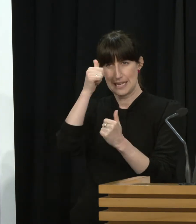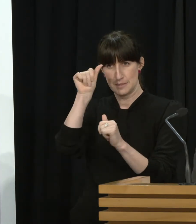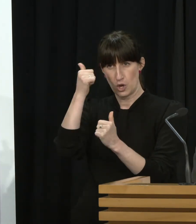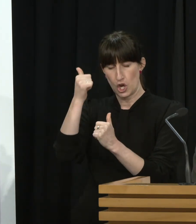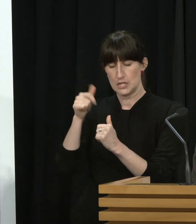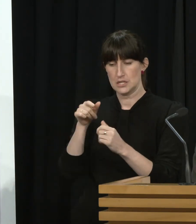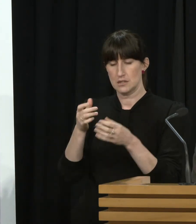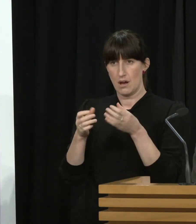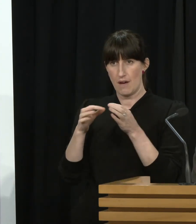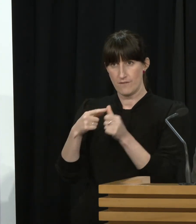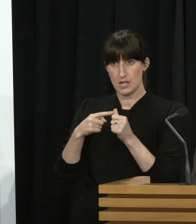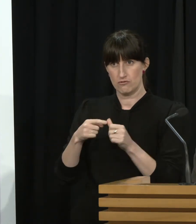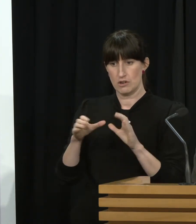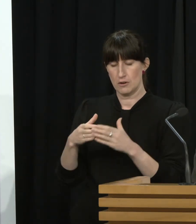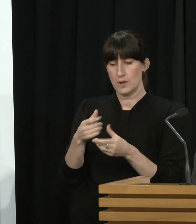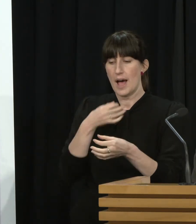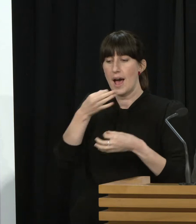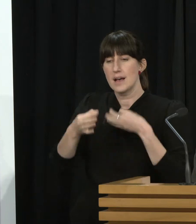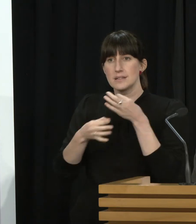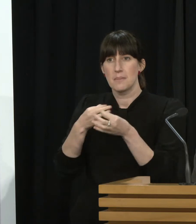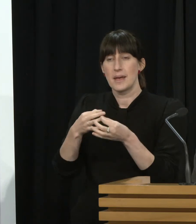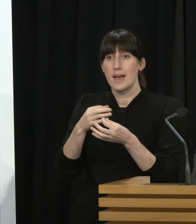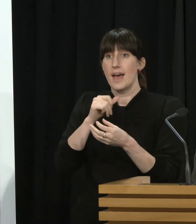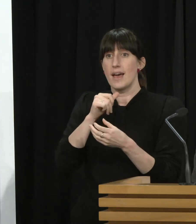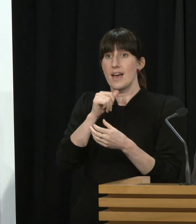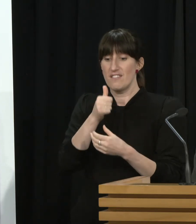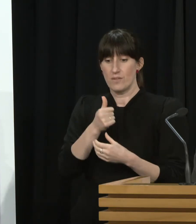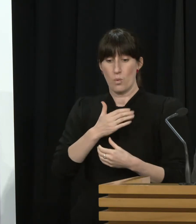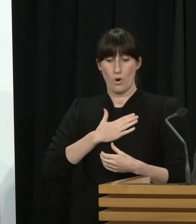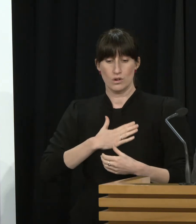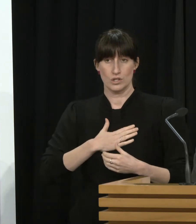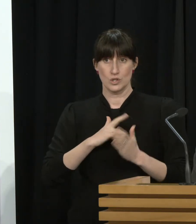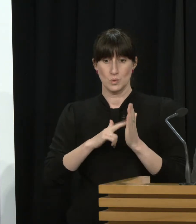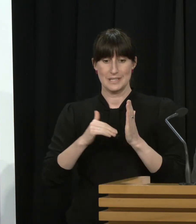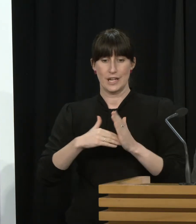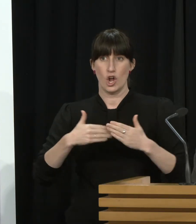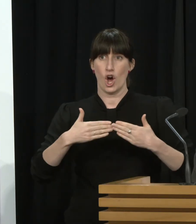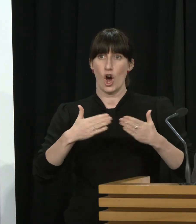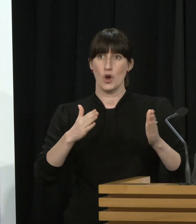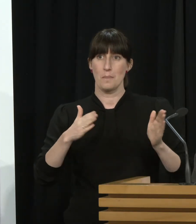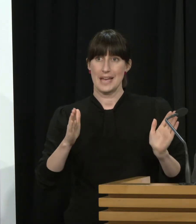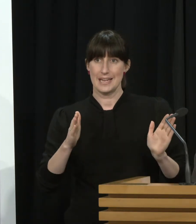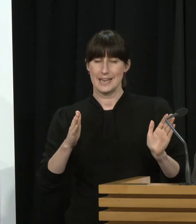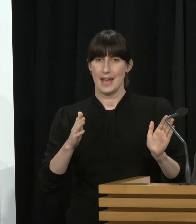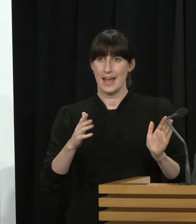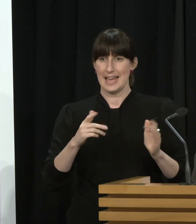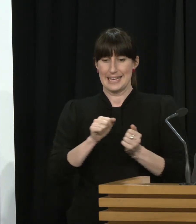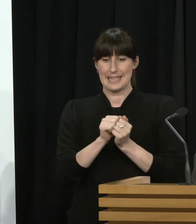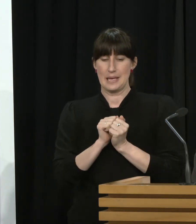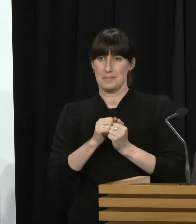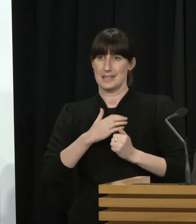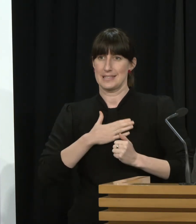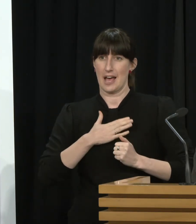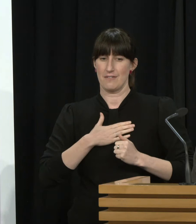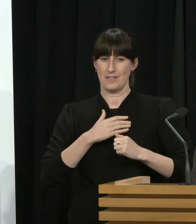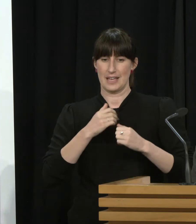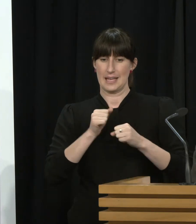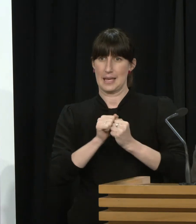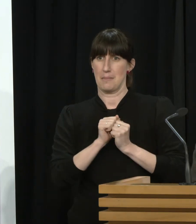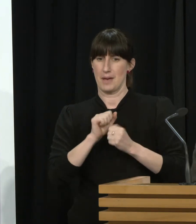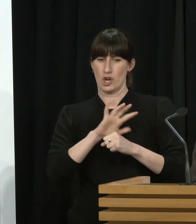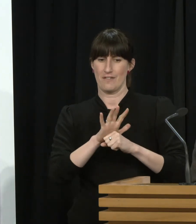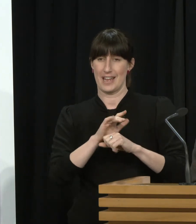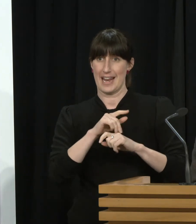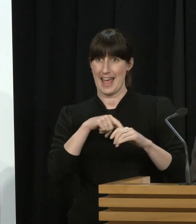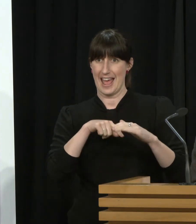while maintaining our elimination strategy and keeping New Zealanders safe. We welcome that report